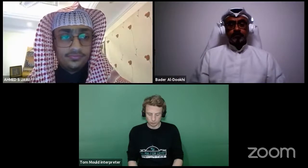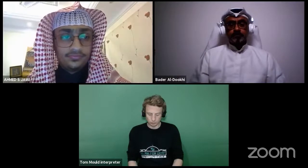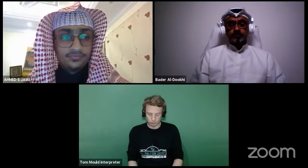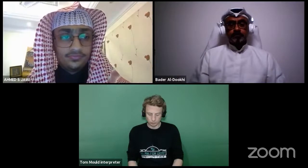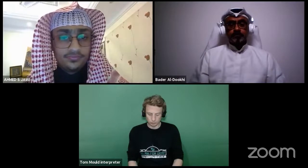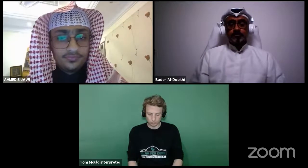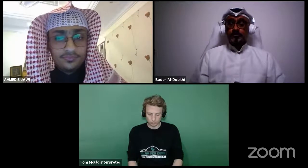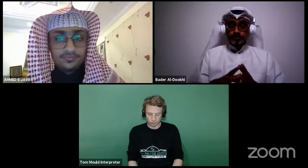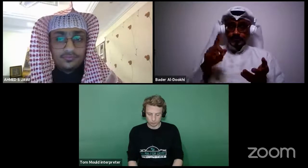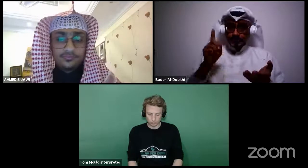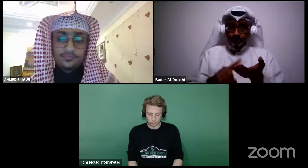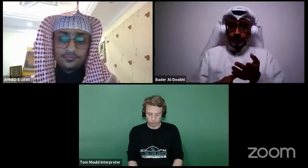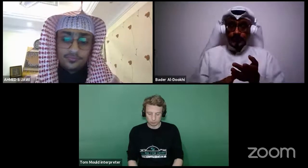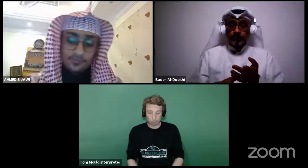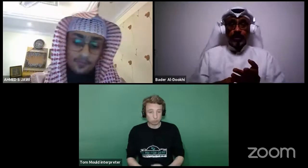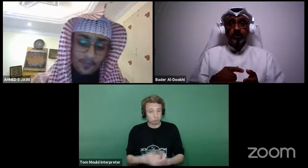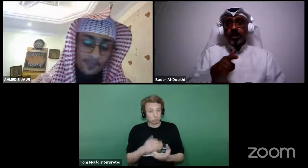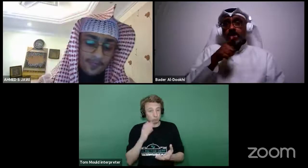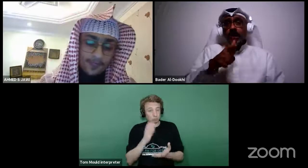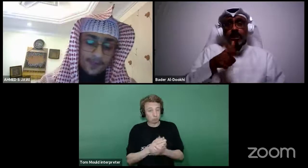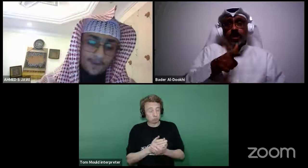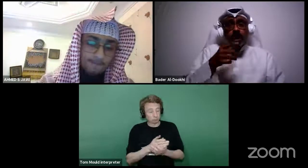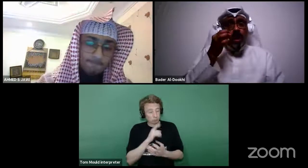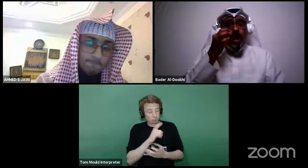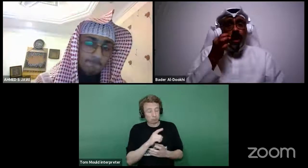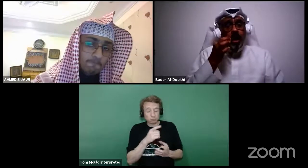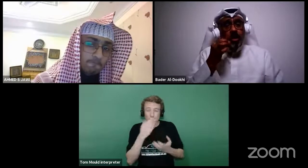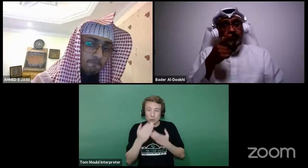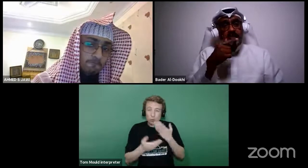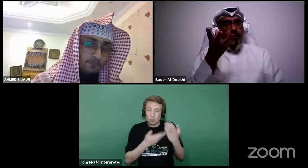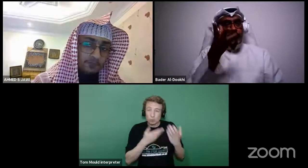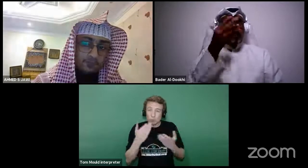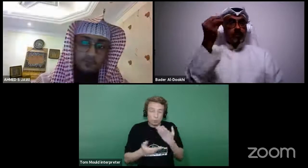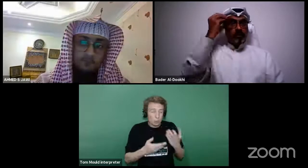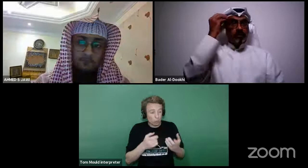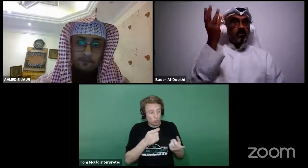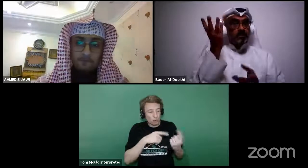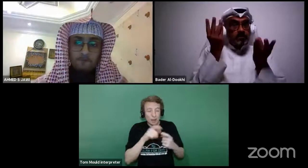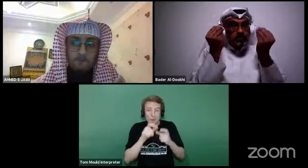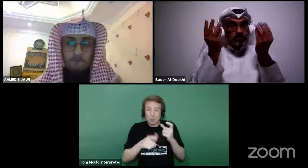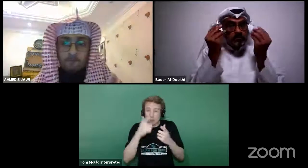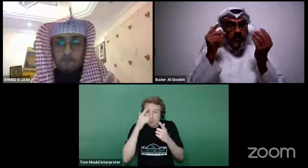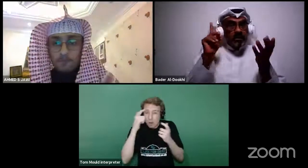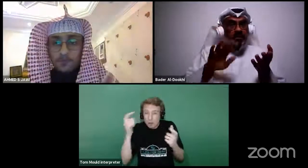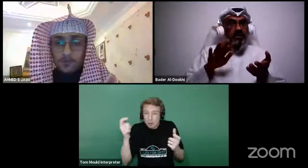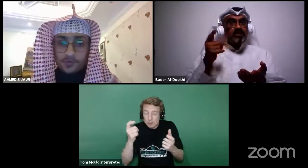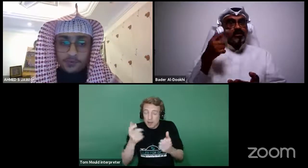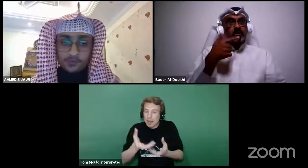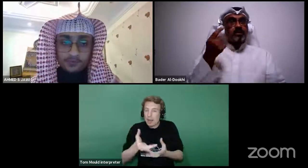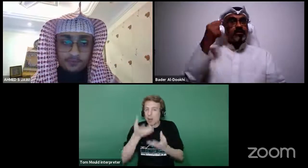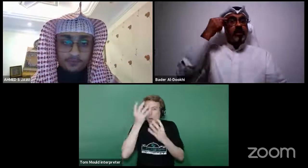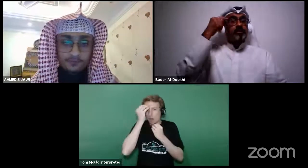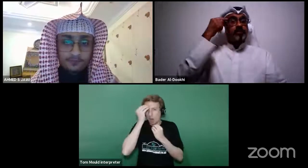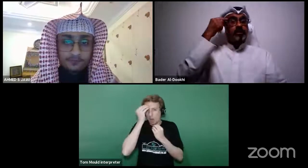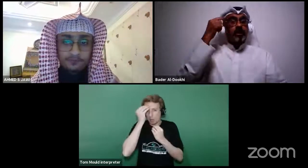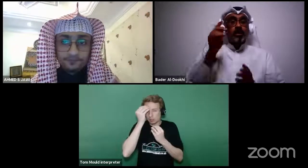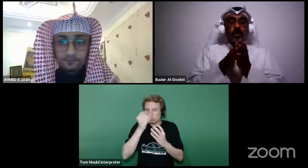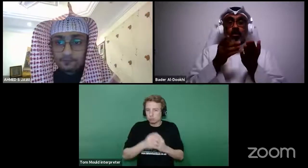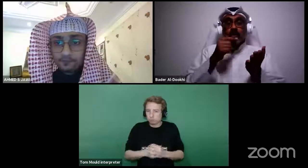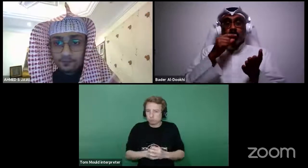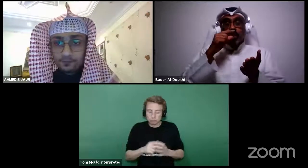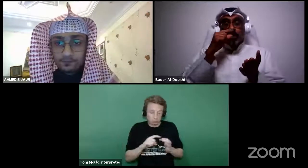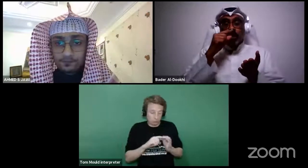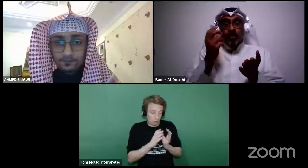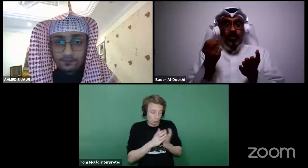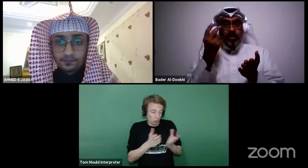Indeed, in their stories, there is a lesson for men of understanding. It, the Qur'an, is not a forged